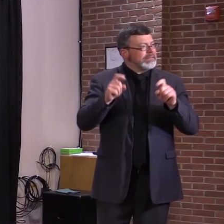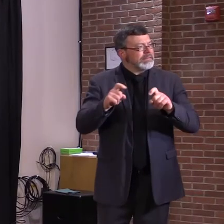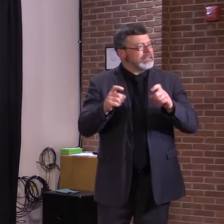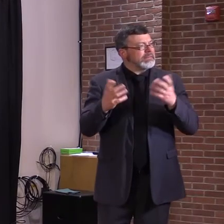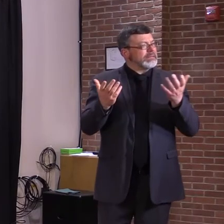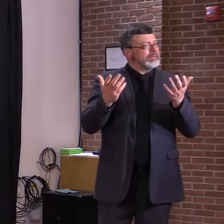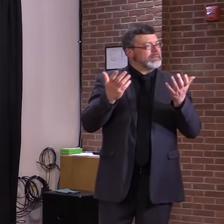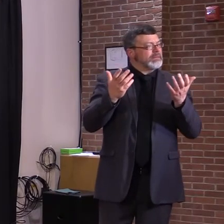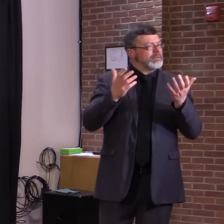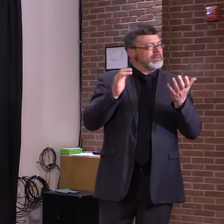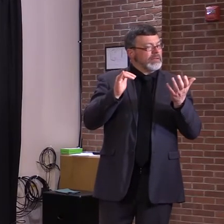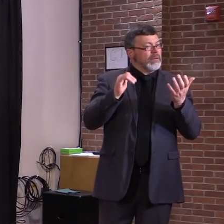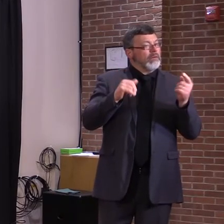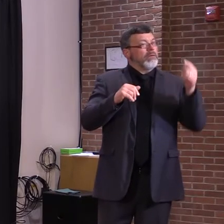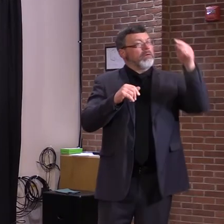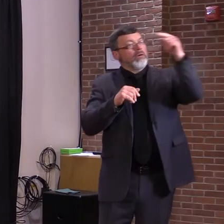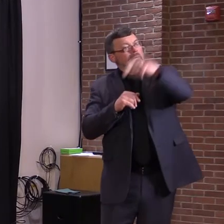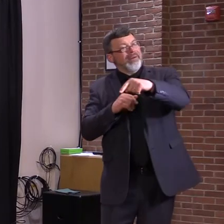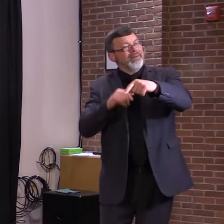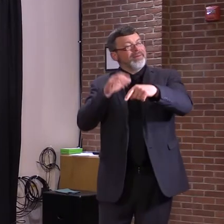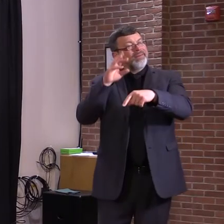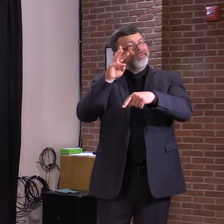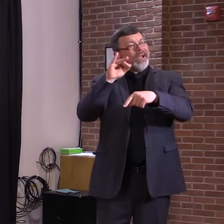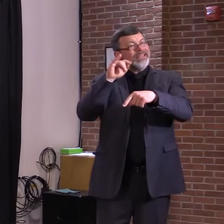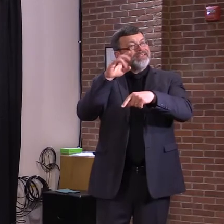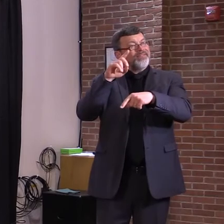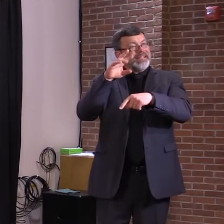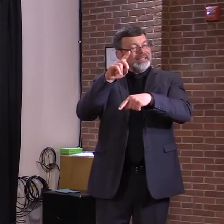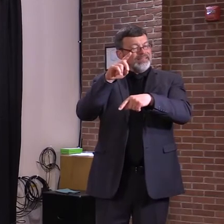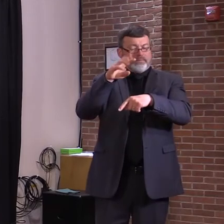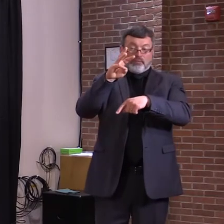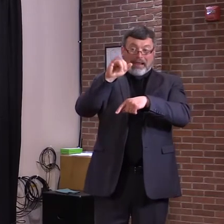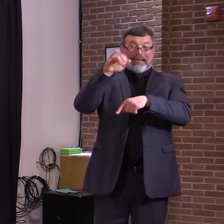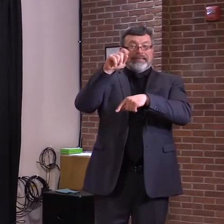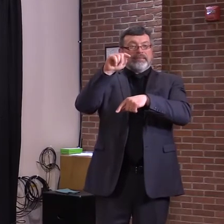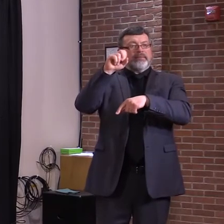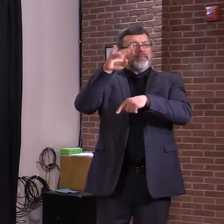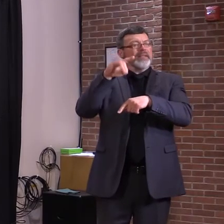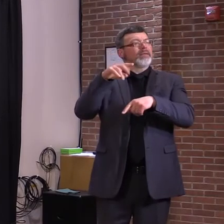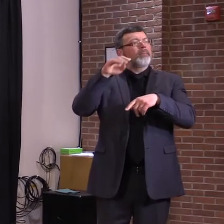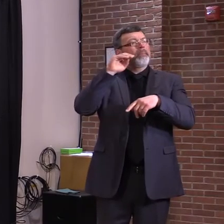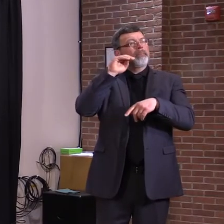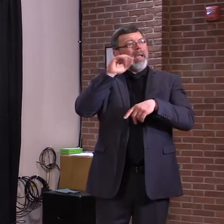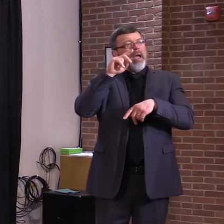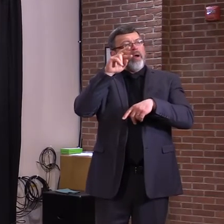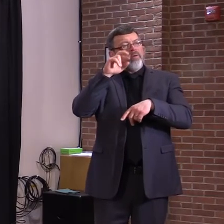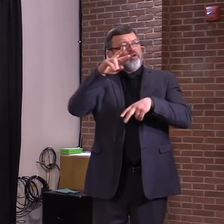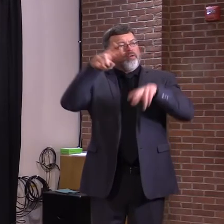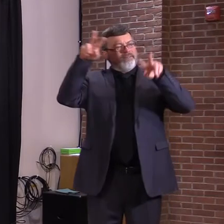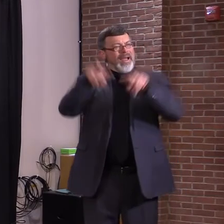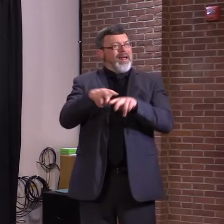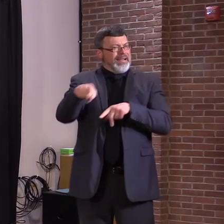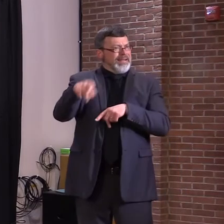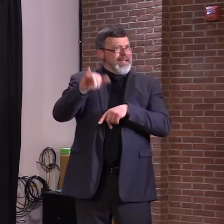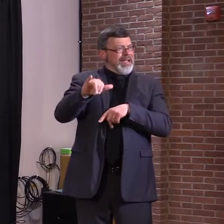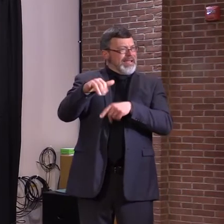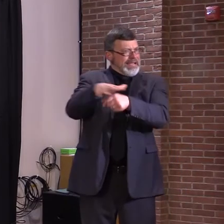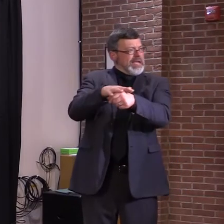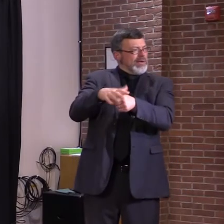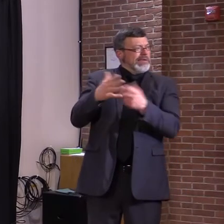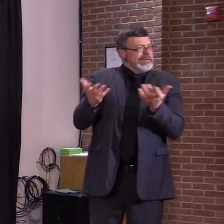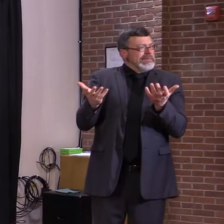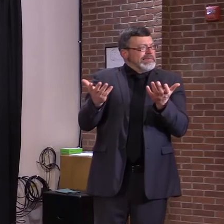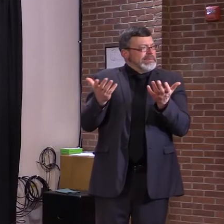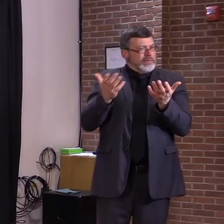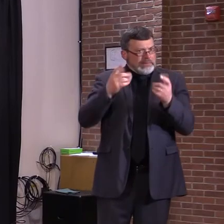terms of access to vaccines as well as ongoing testing, whether it's PCR or rapid